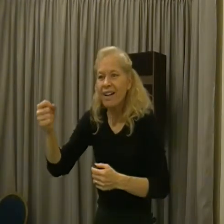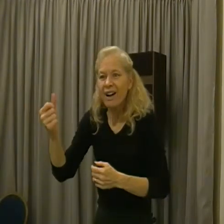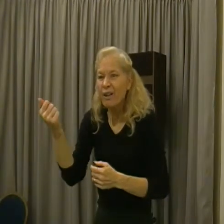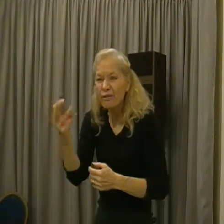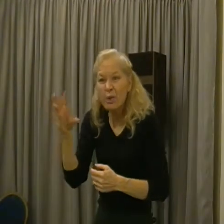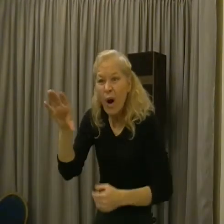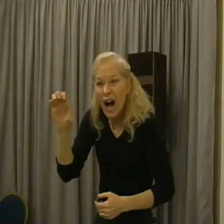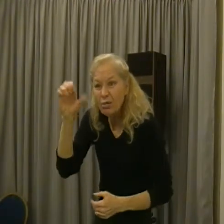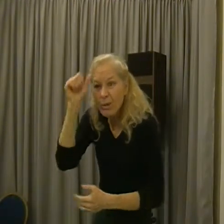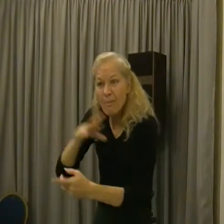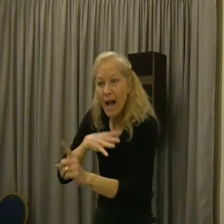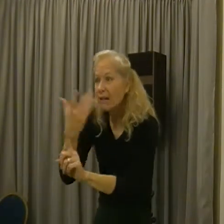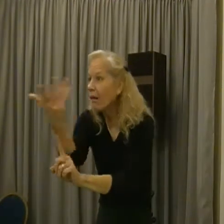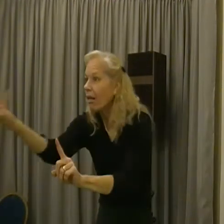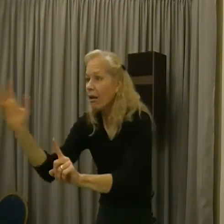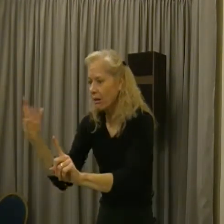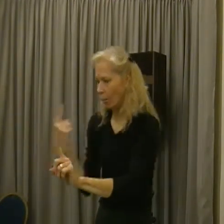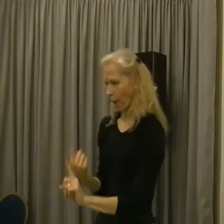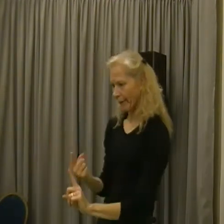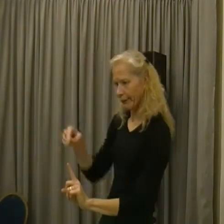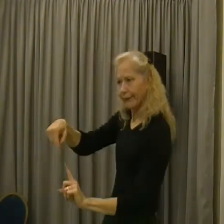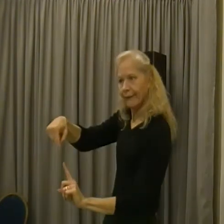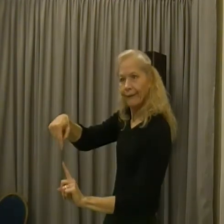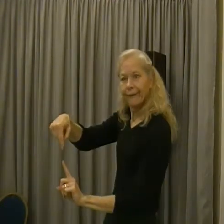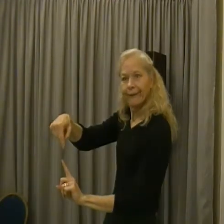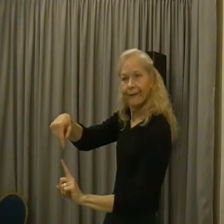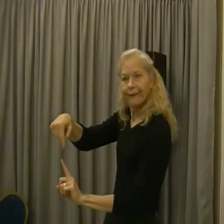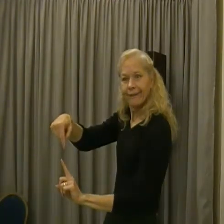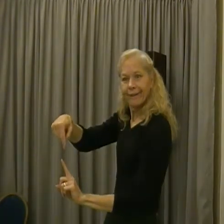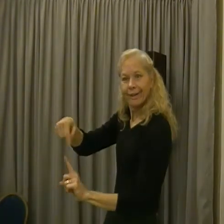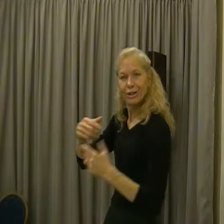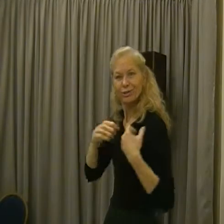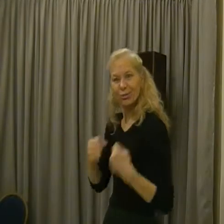Under the will of God, glorifying God. Think about Samson's strength.